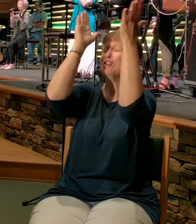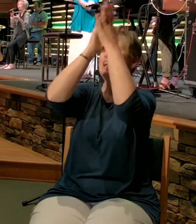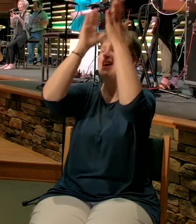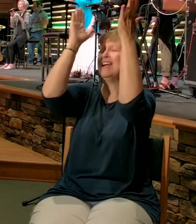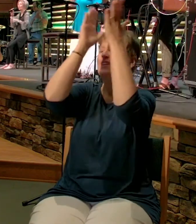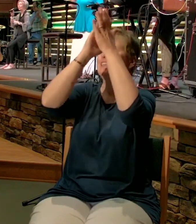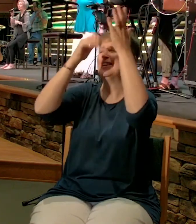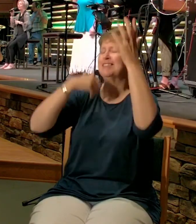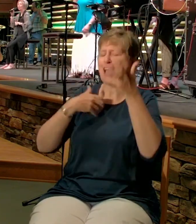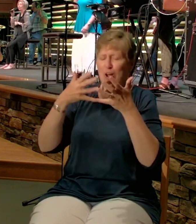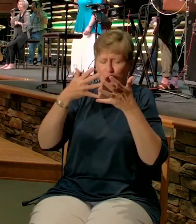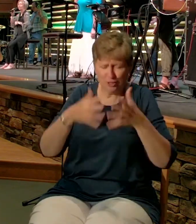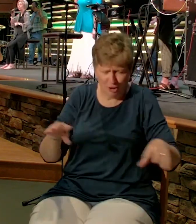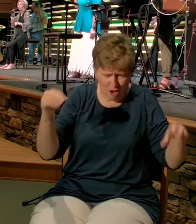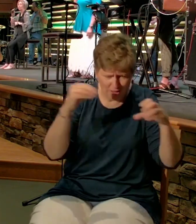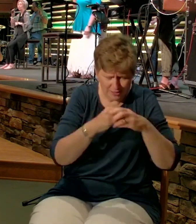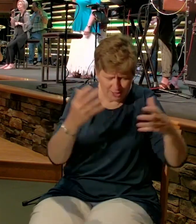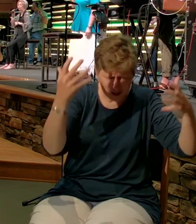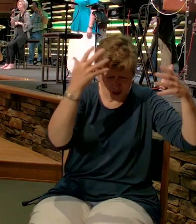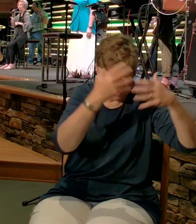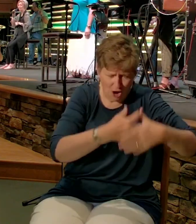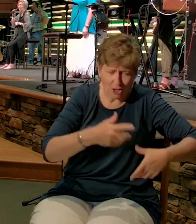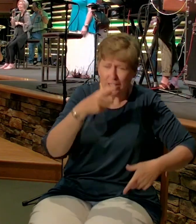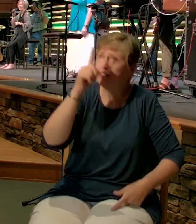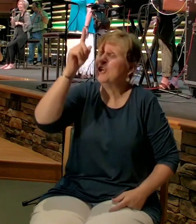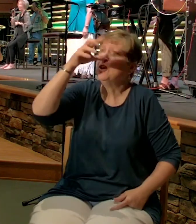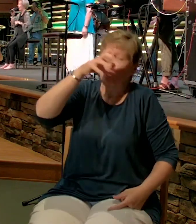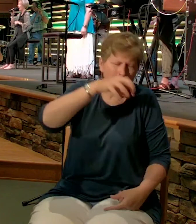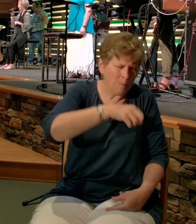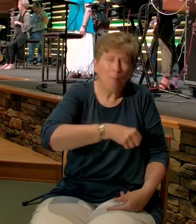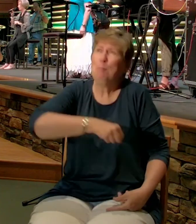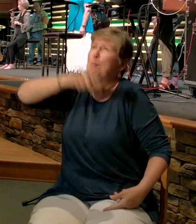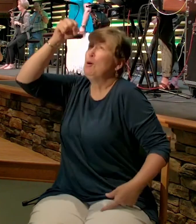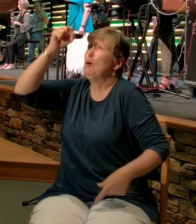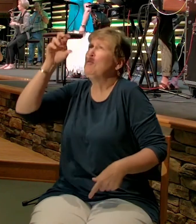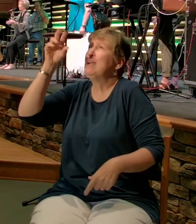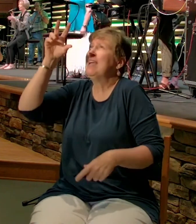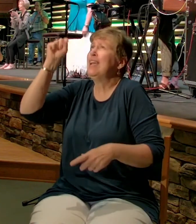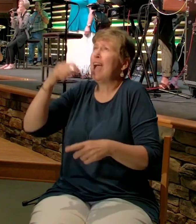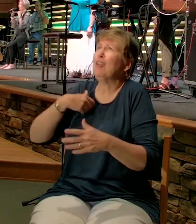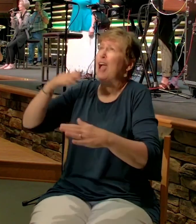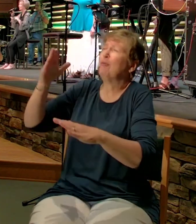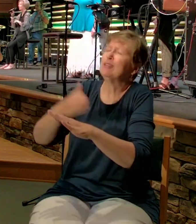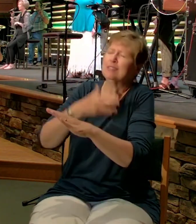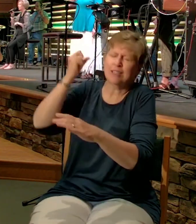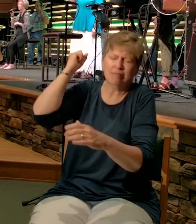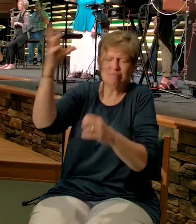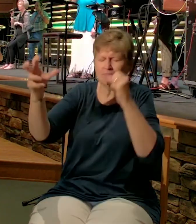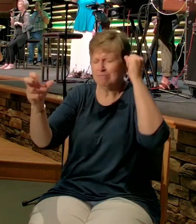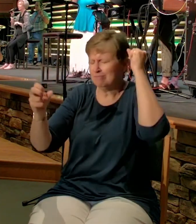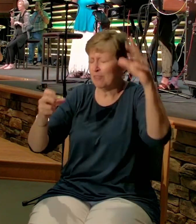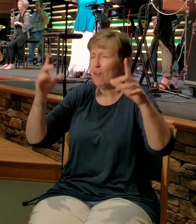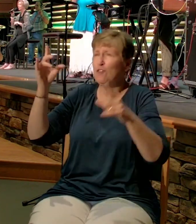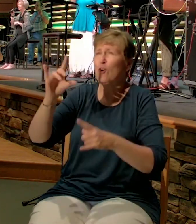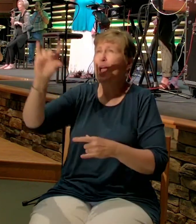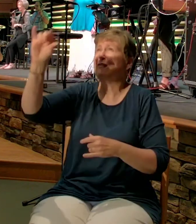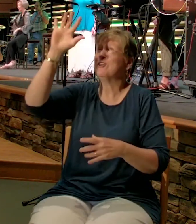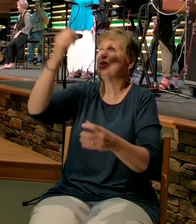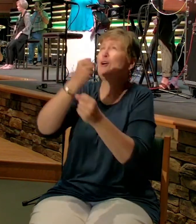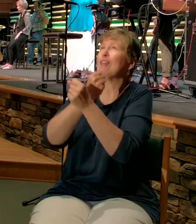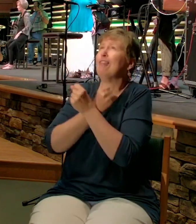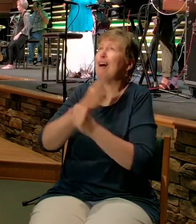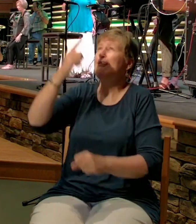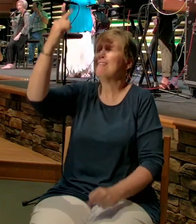was lost in darkness when you pulled me out. I will sing forever of your love. Come